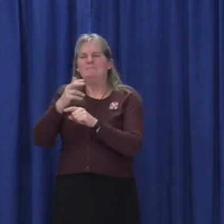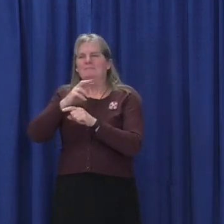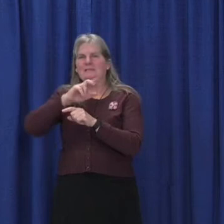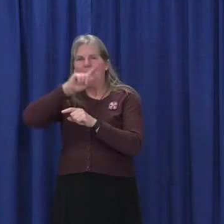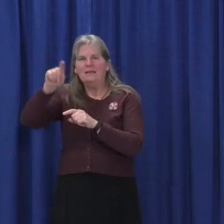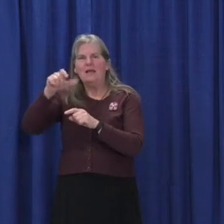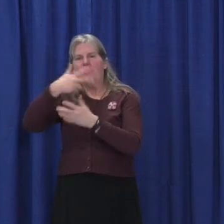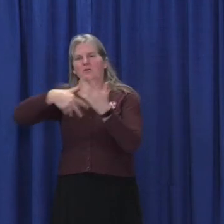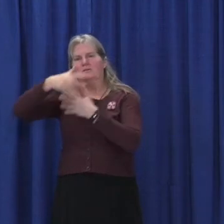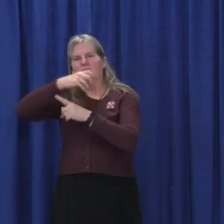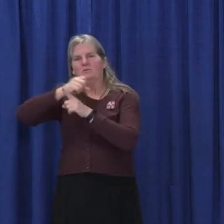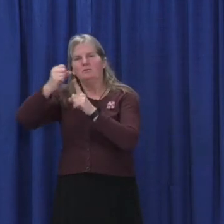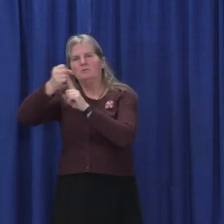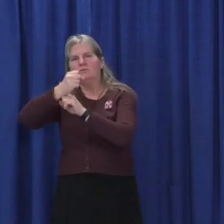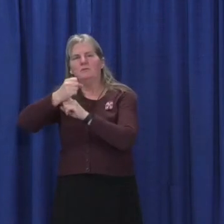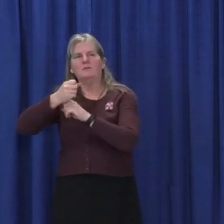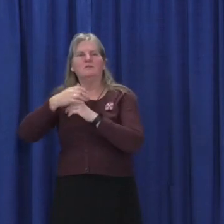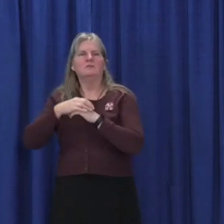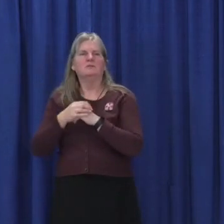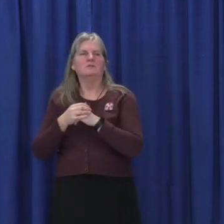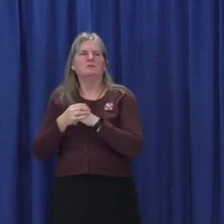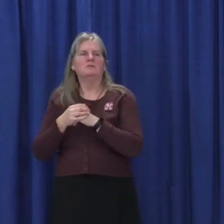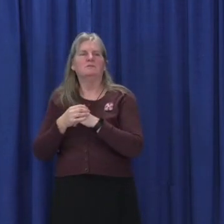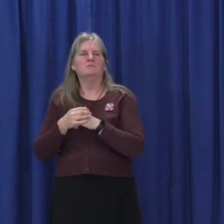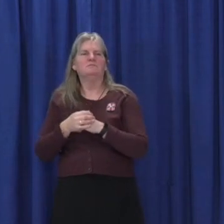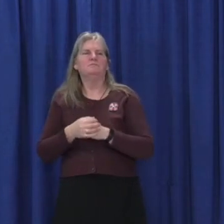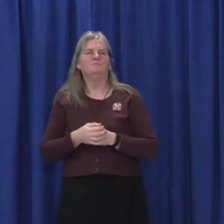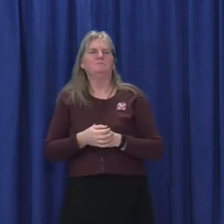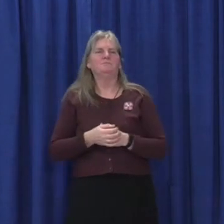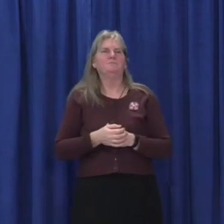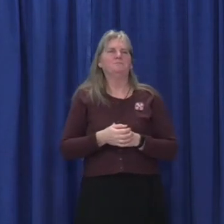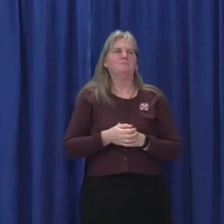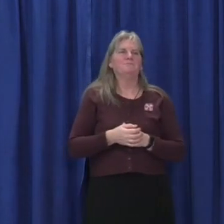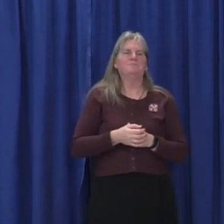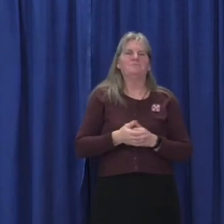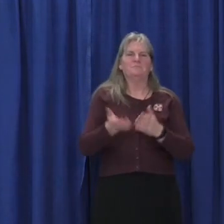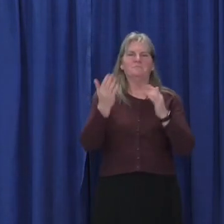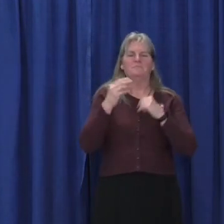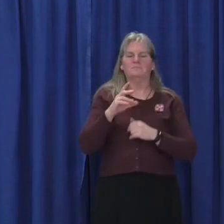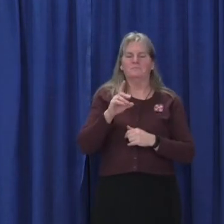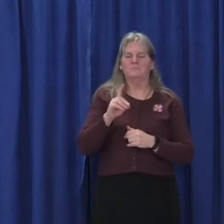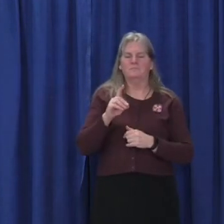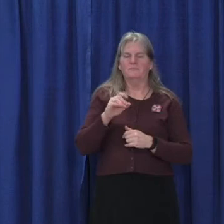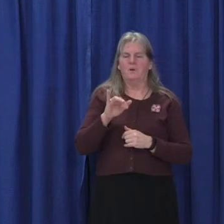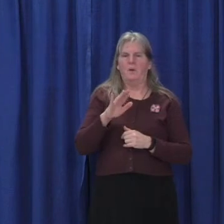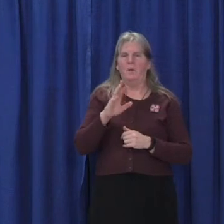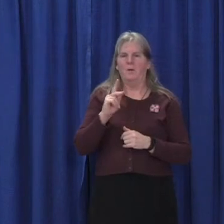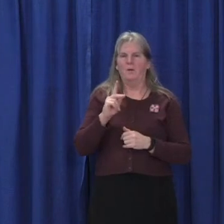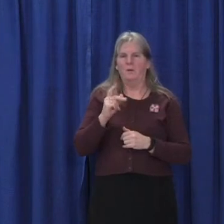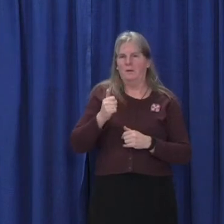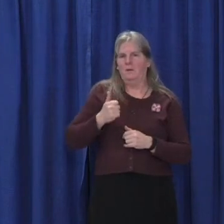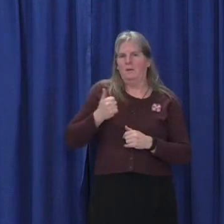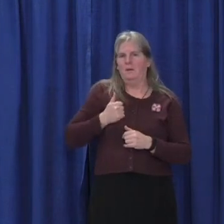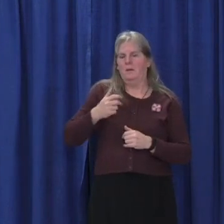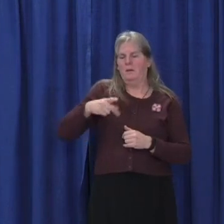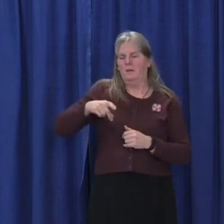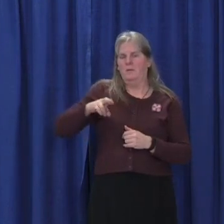assist. Thanks. Thank you. We'll now move to Dirk with the Canadian Press.